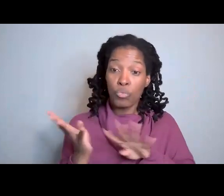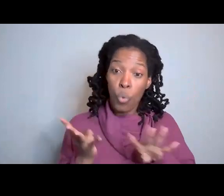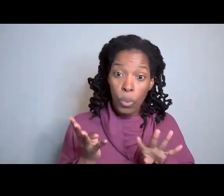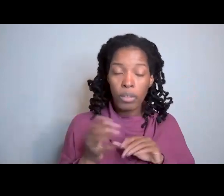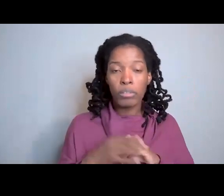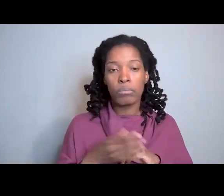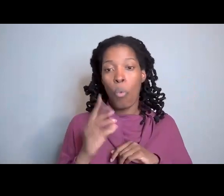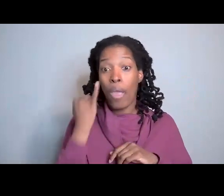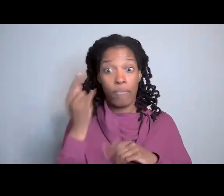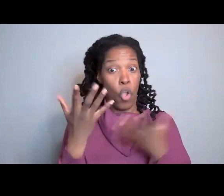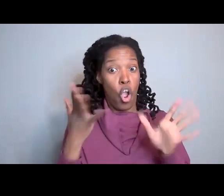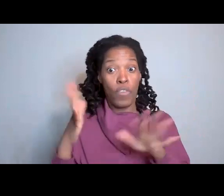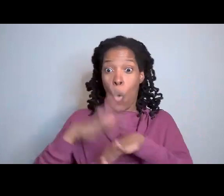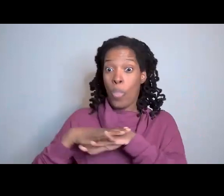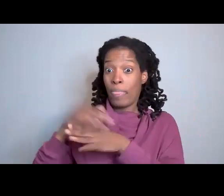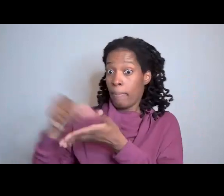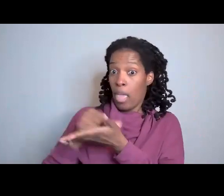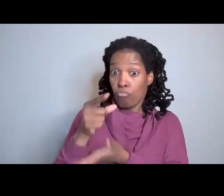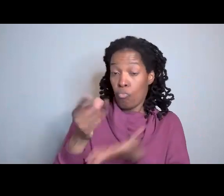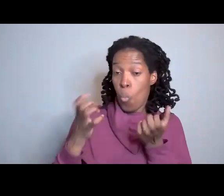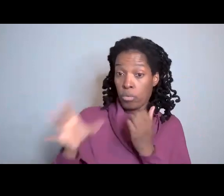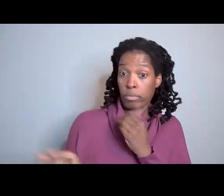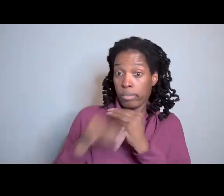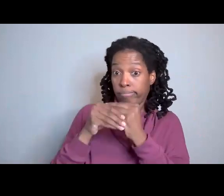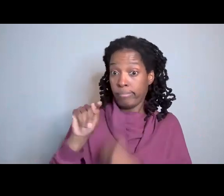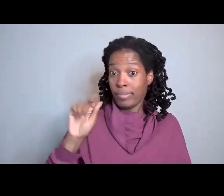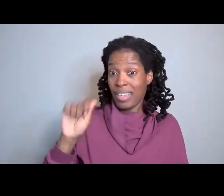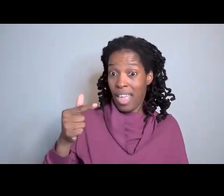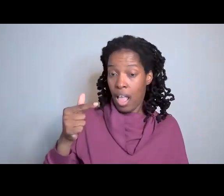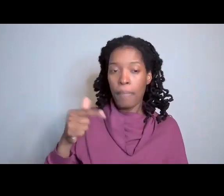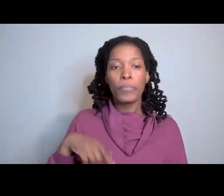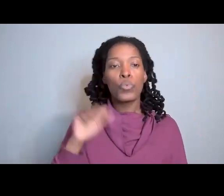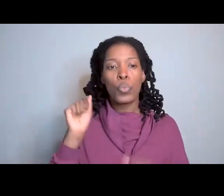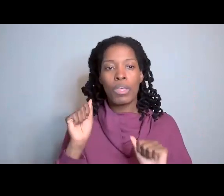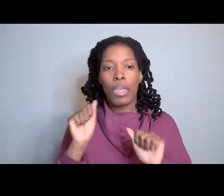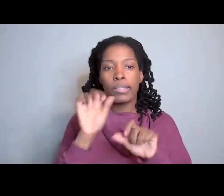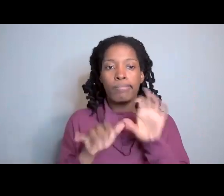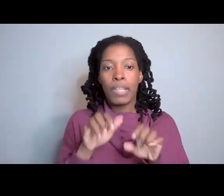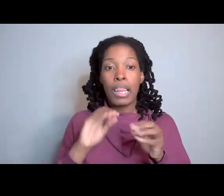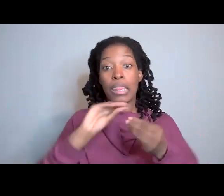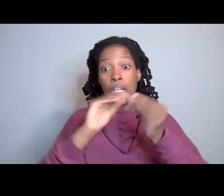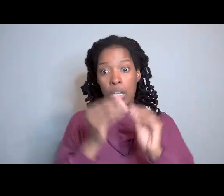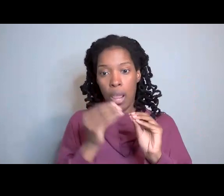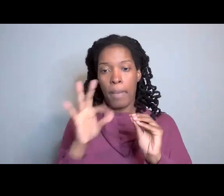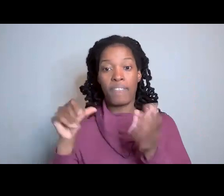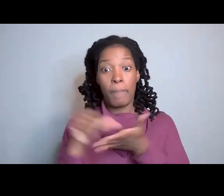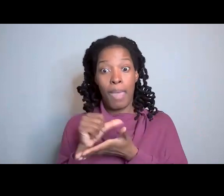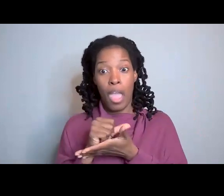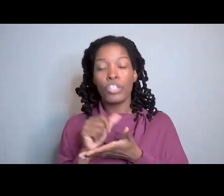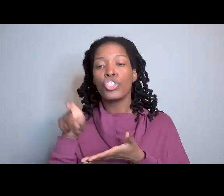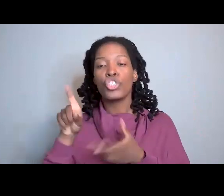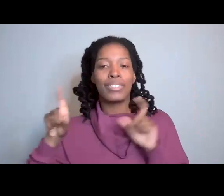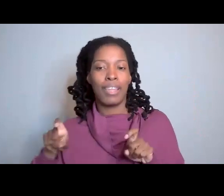want to tag, you can just text the number of the page and it should be tested there. You